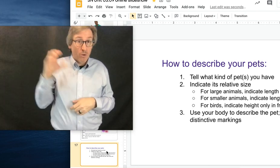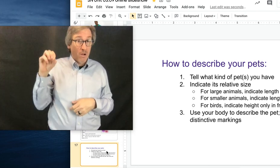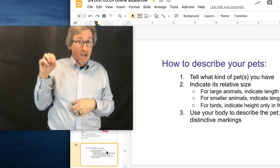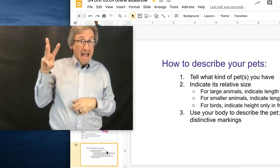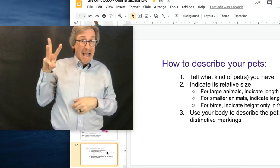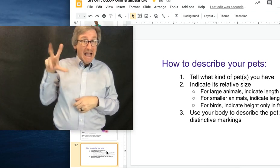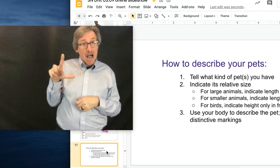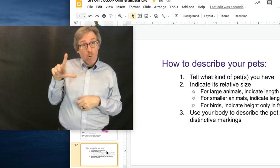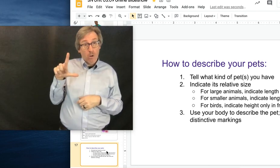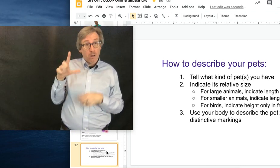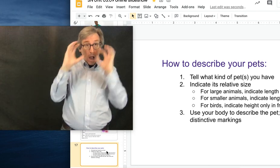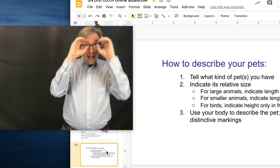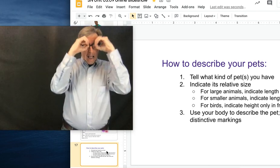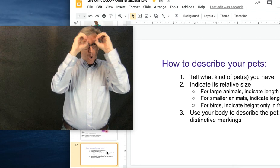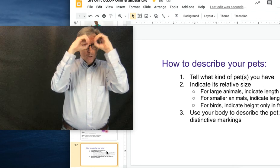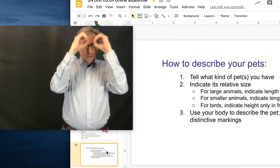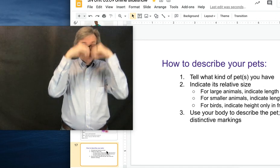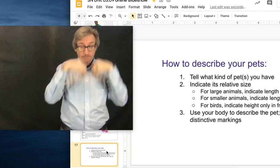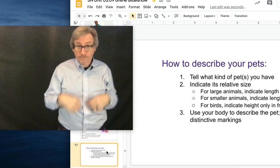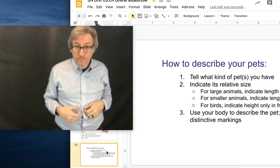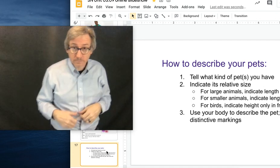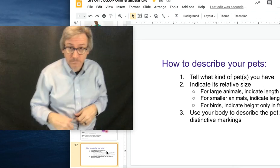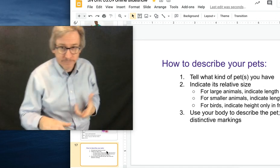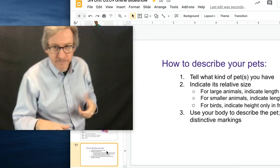Right, so owl, owl.